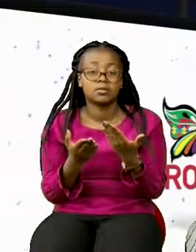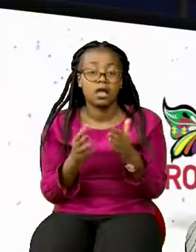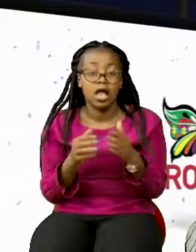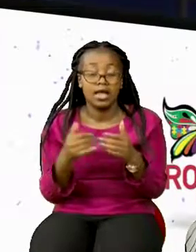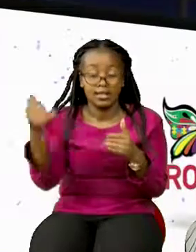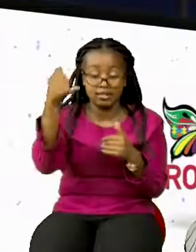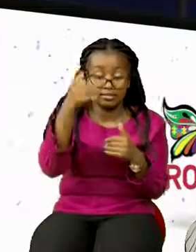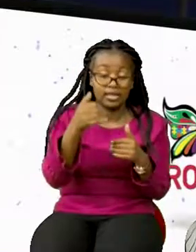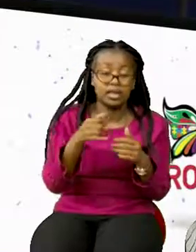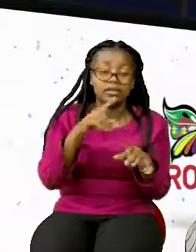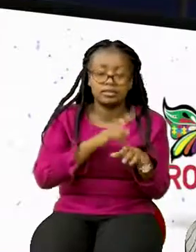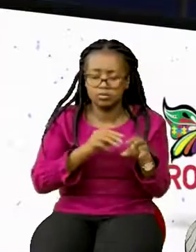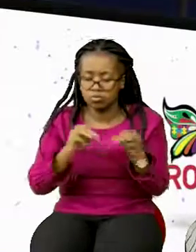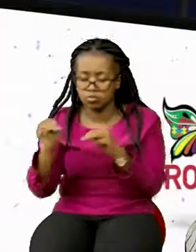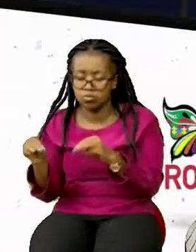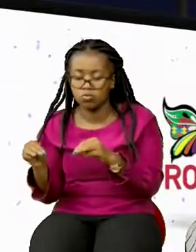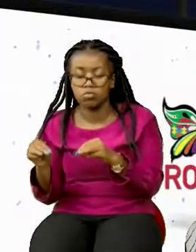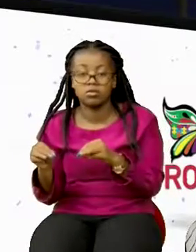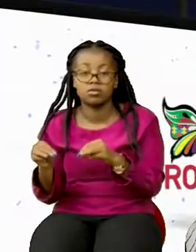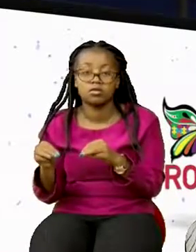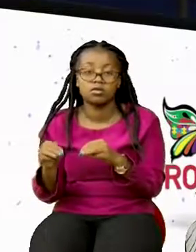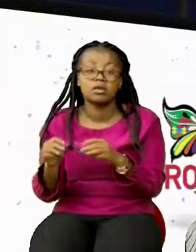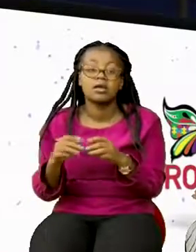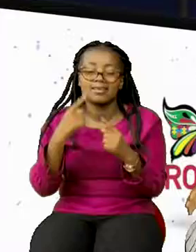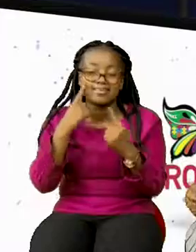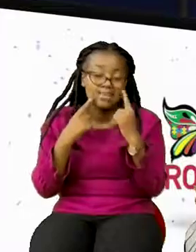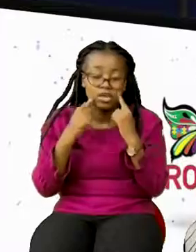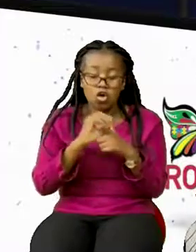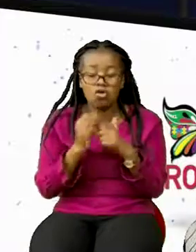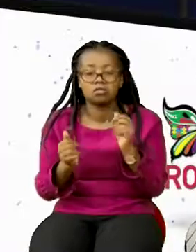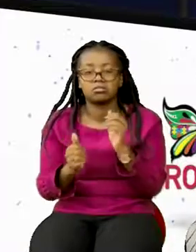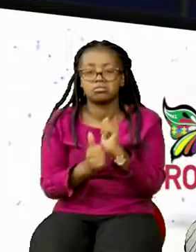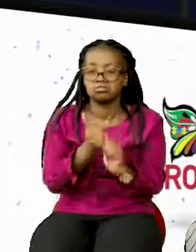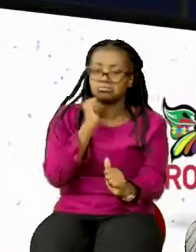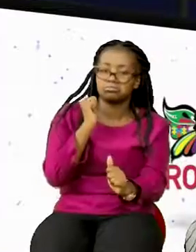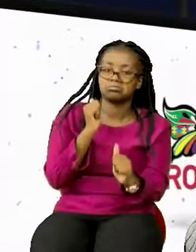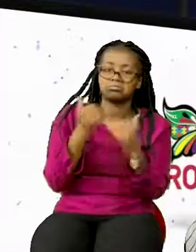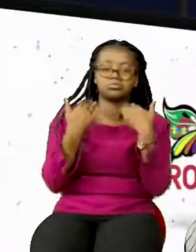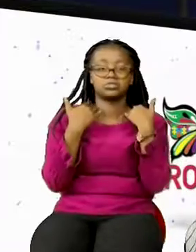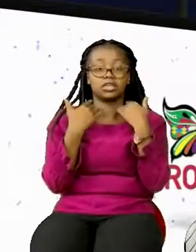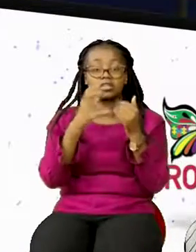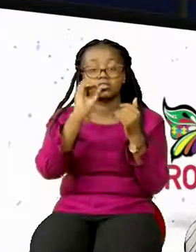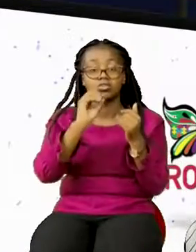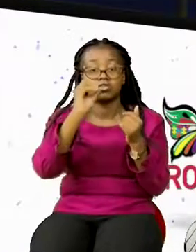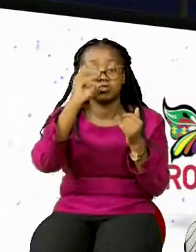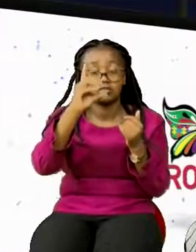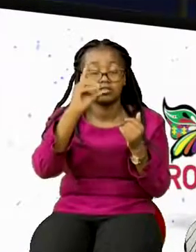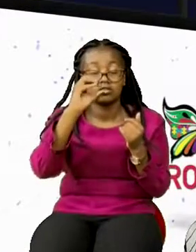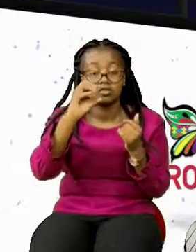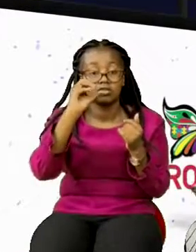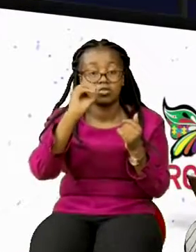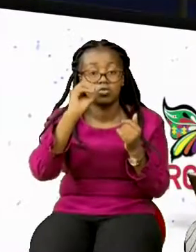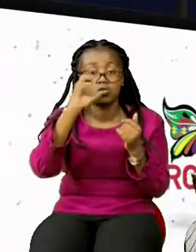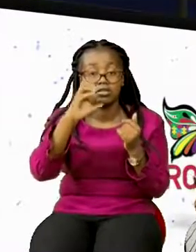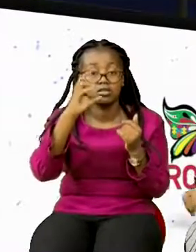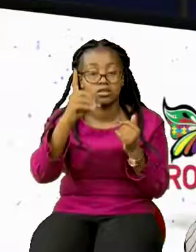style. And if you move it, hell breaks loose. So that is the real deal of OCD. That is where